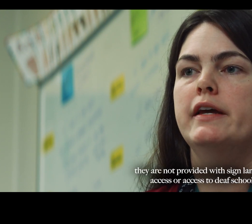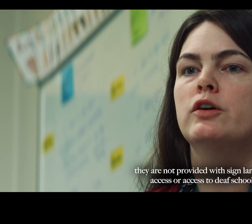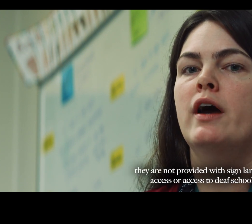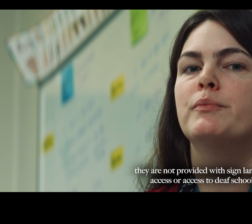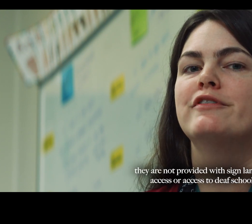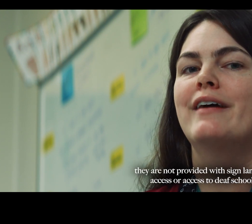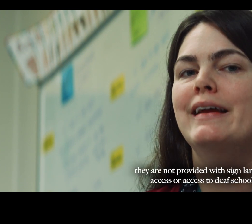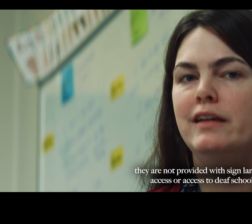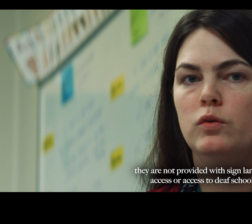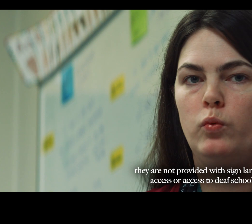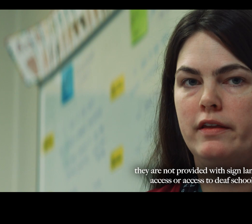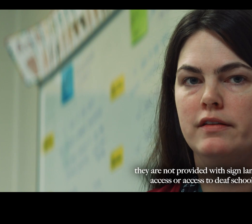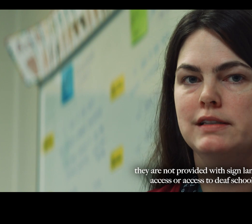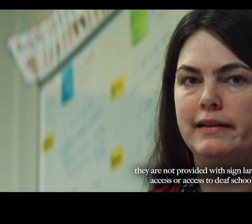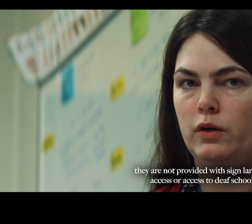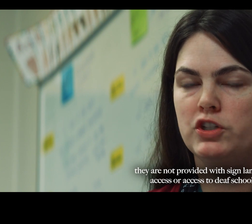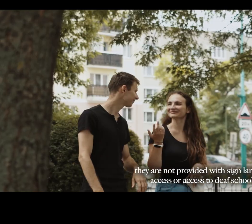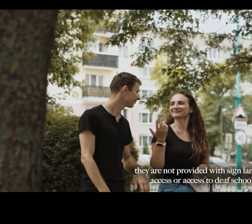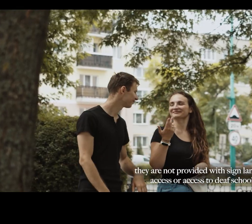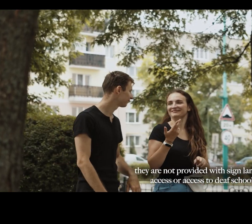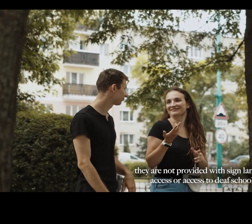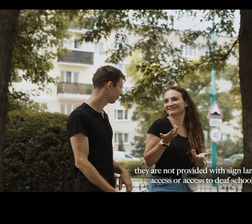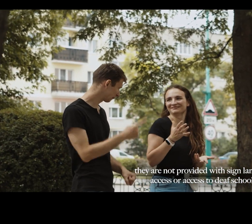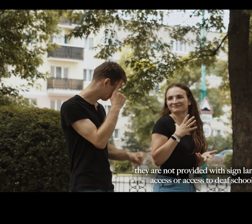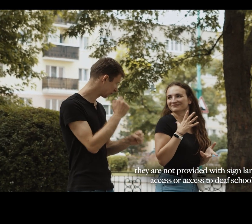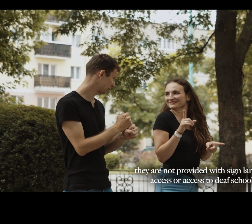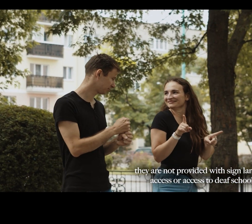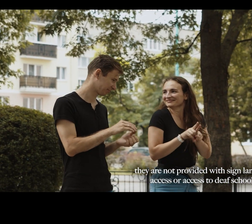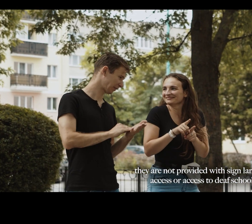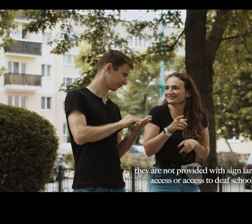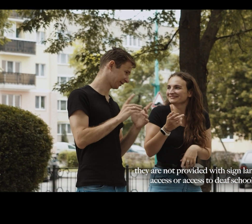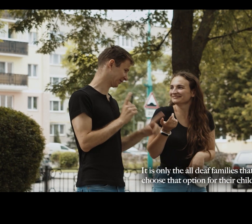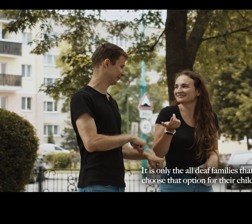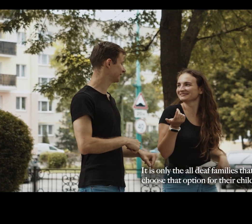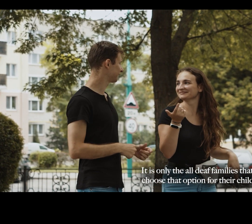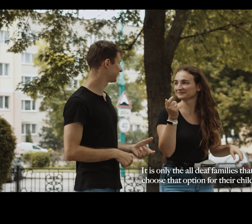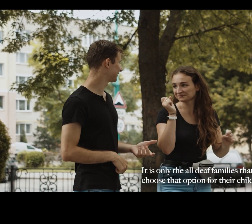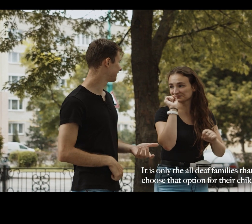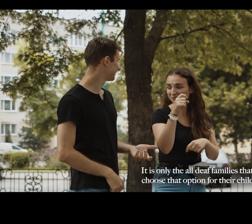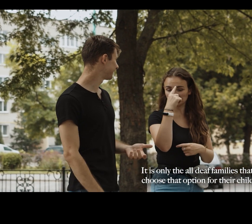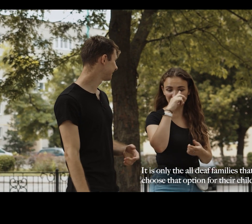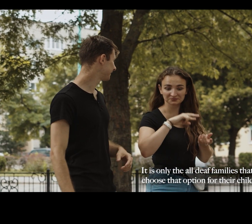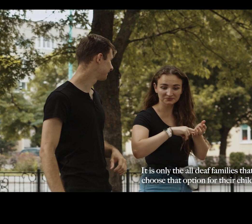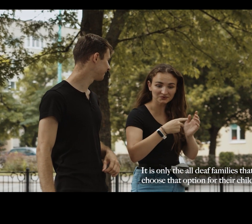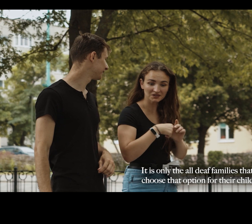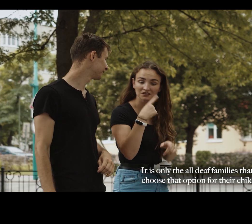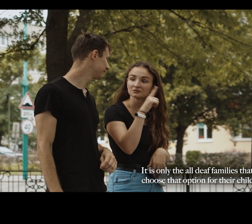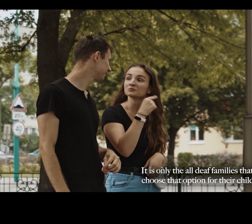are not provided with sign language access or access to deaf schools. It is only the all-deaf families that will choose that option for